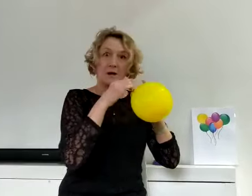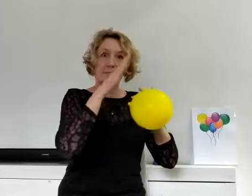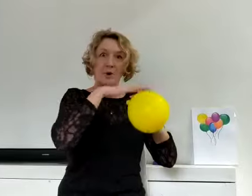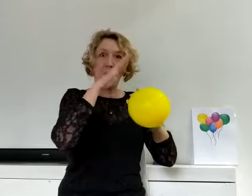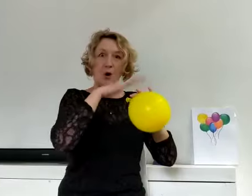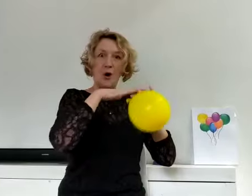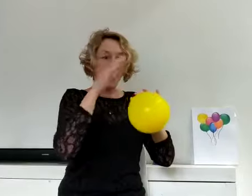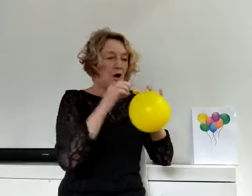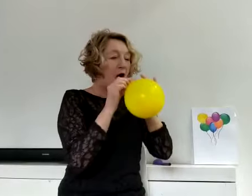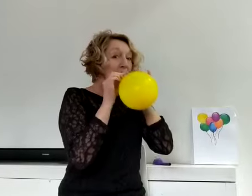More.